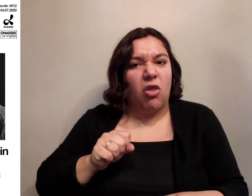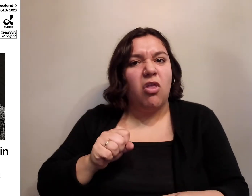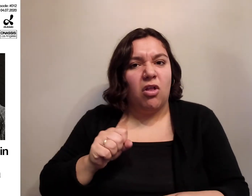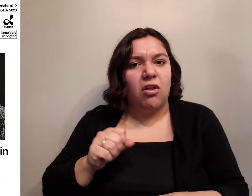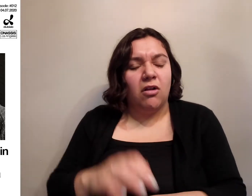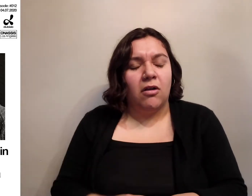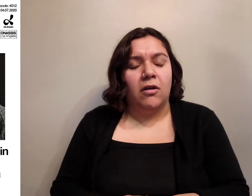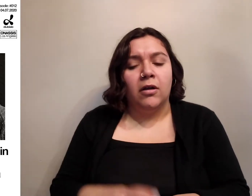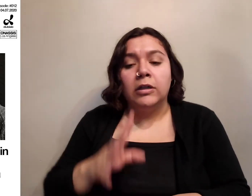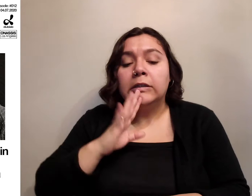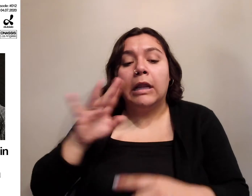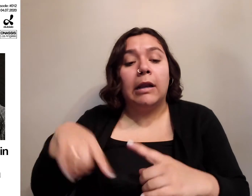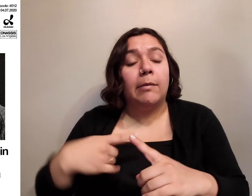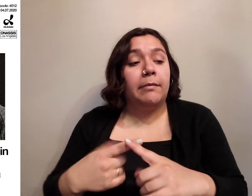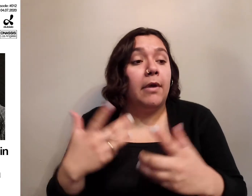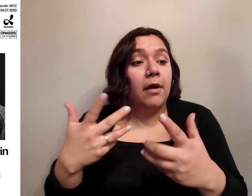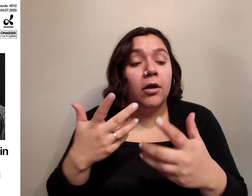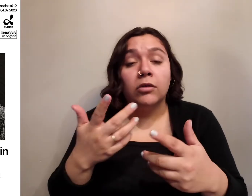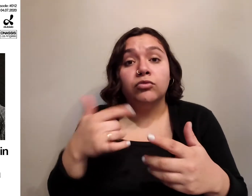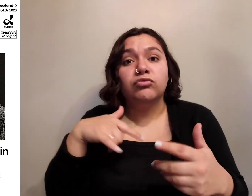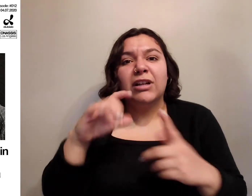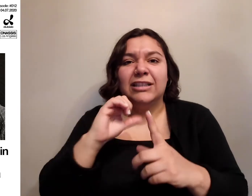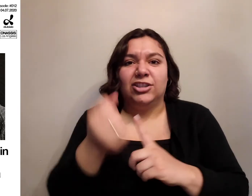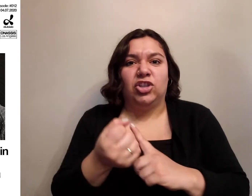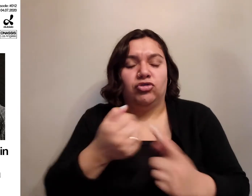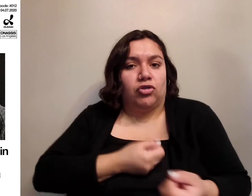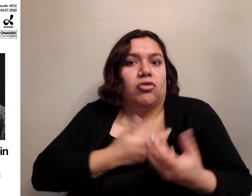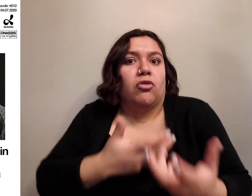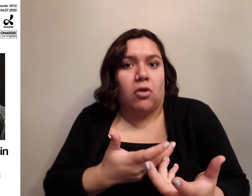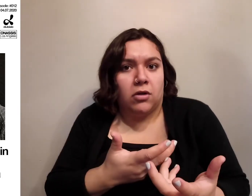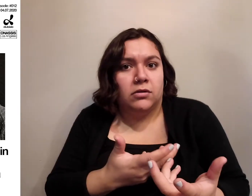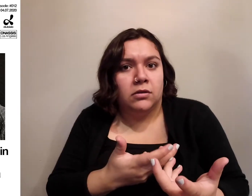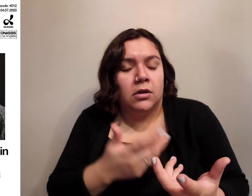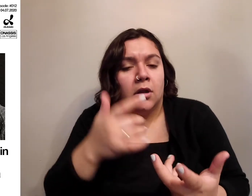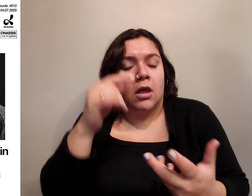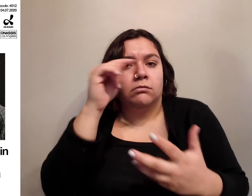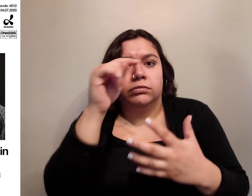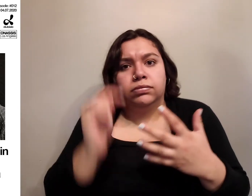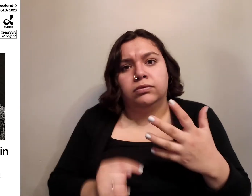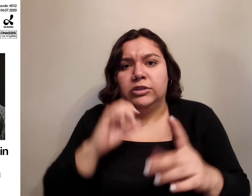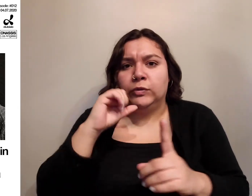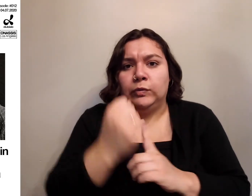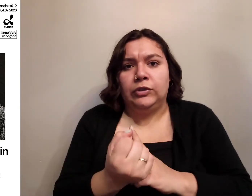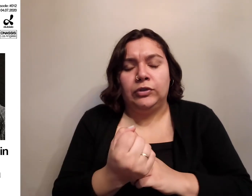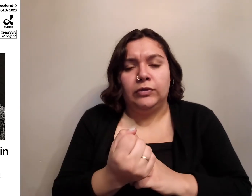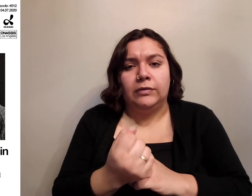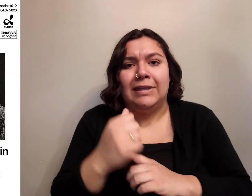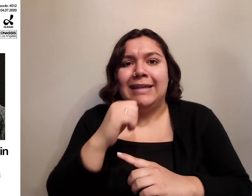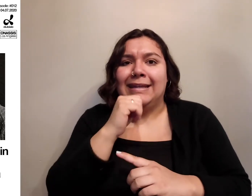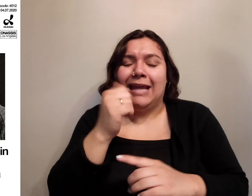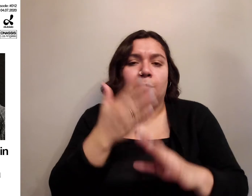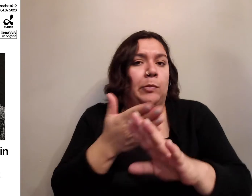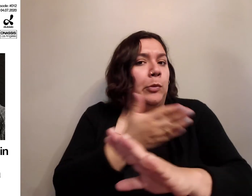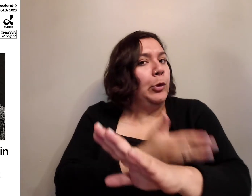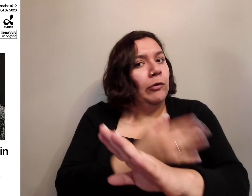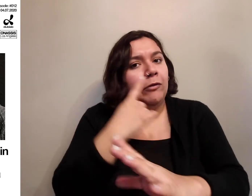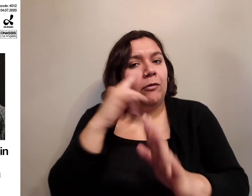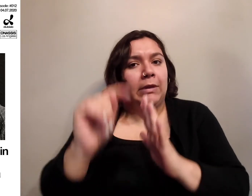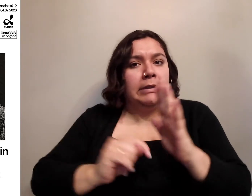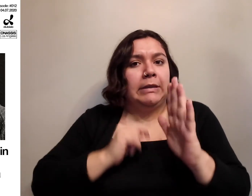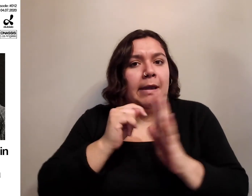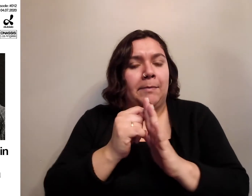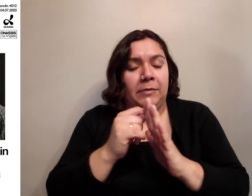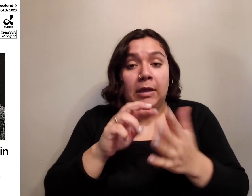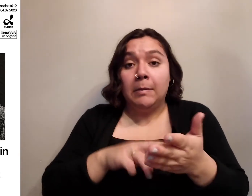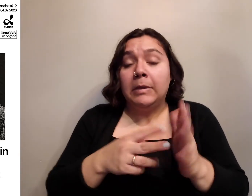how what conditions led to those types of situations not being improved over time. It became